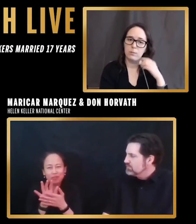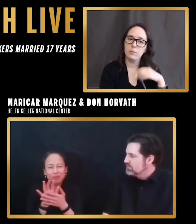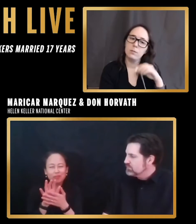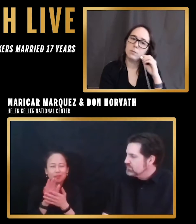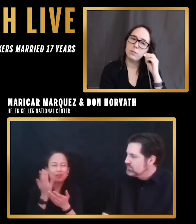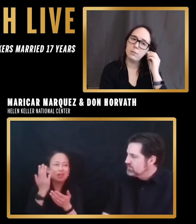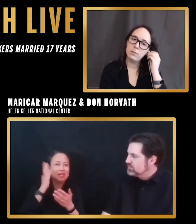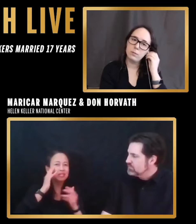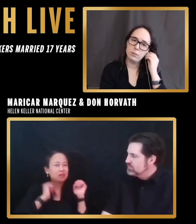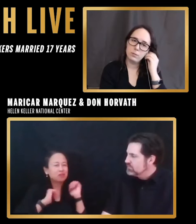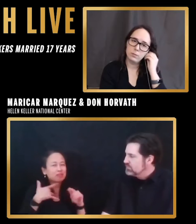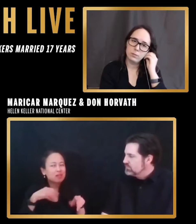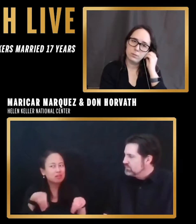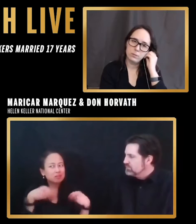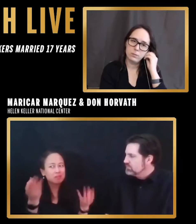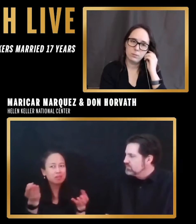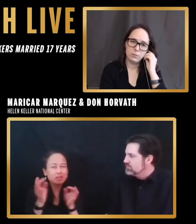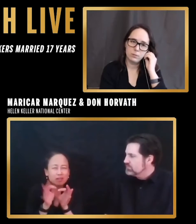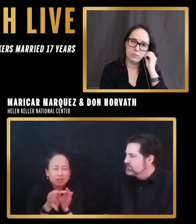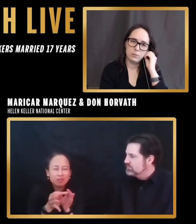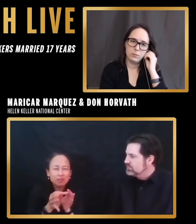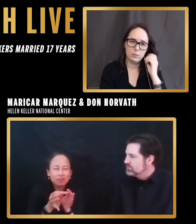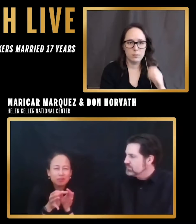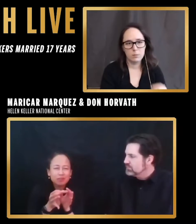We love to go to the movies.